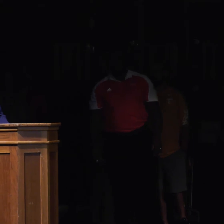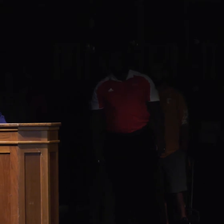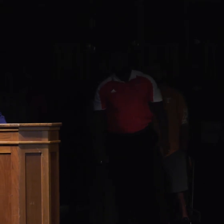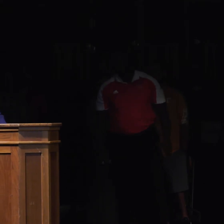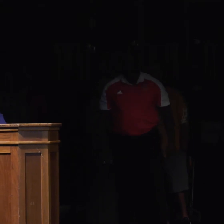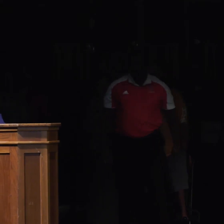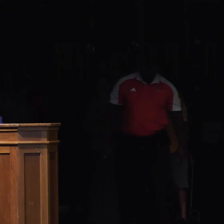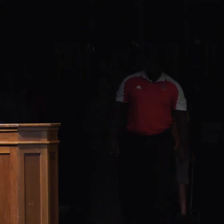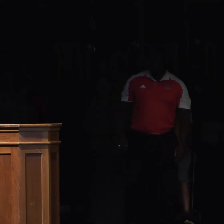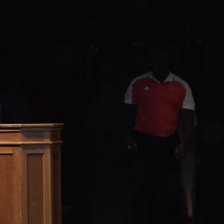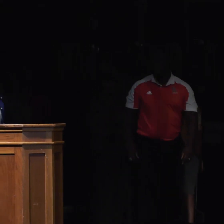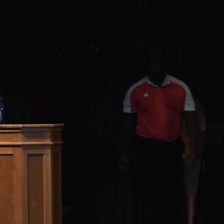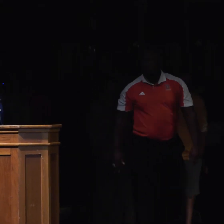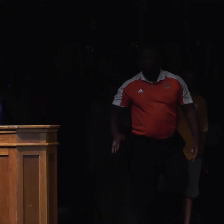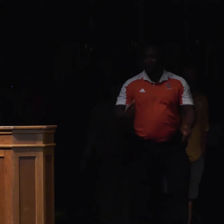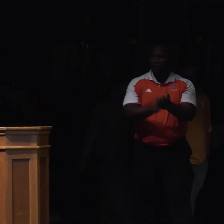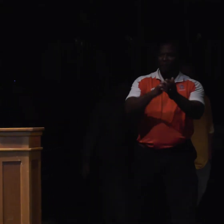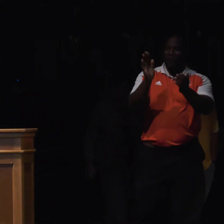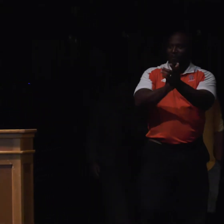School.